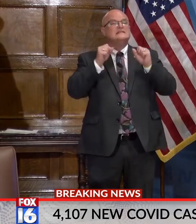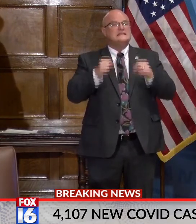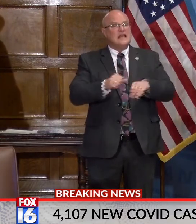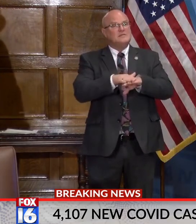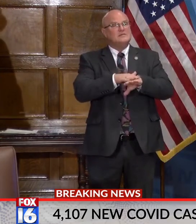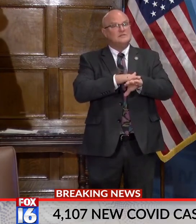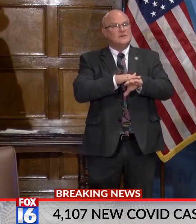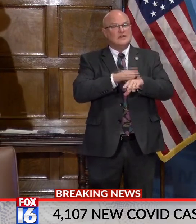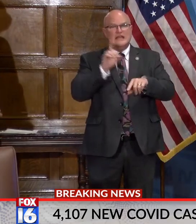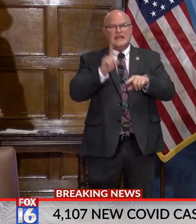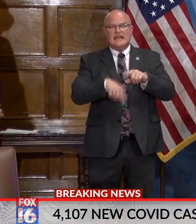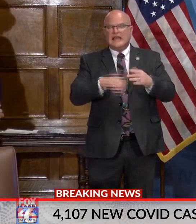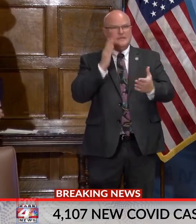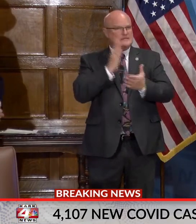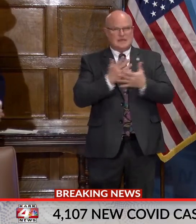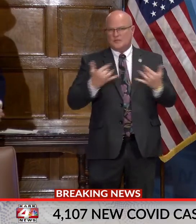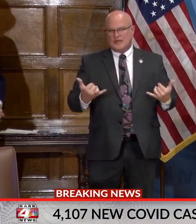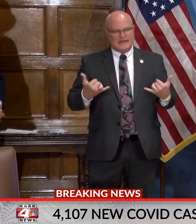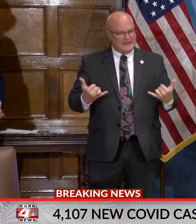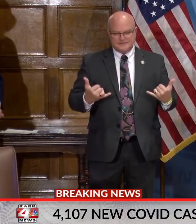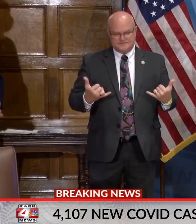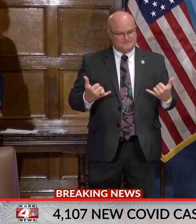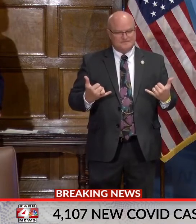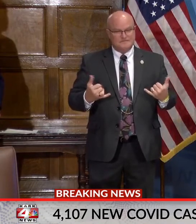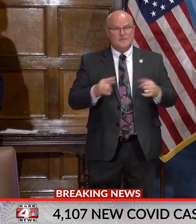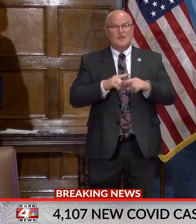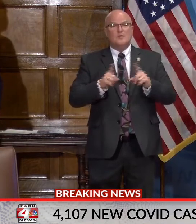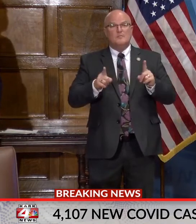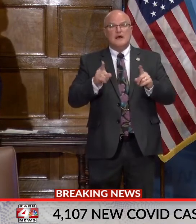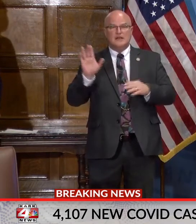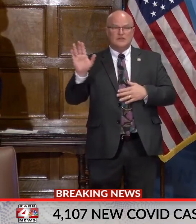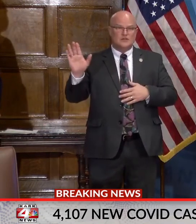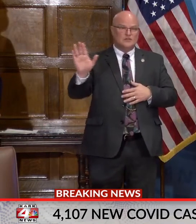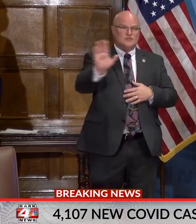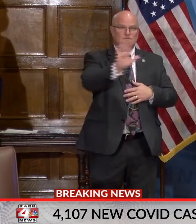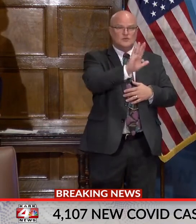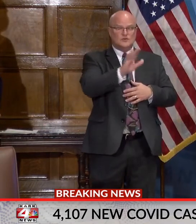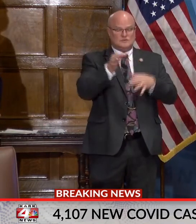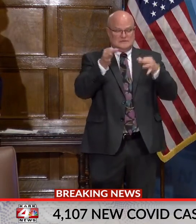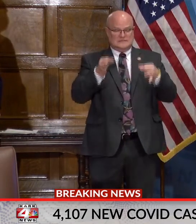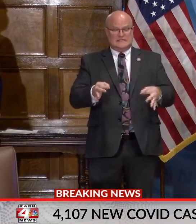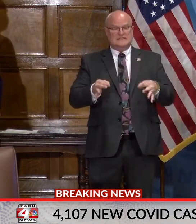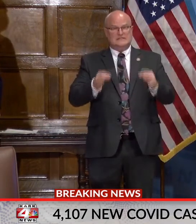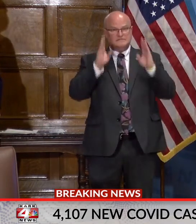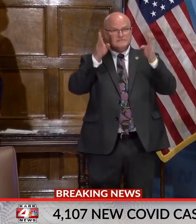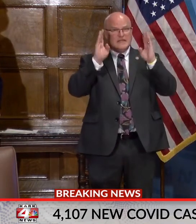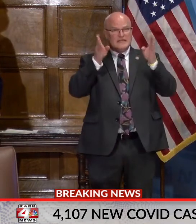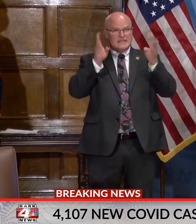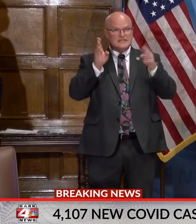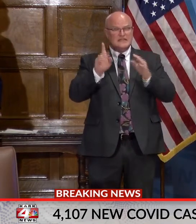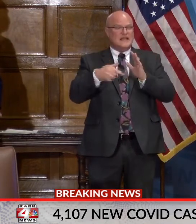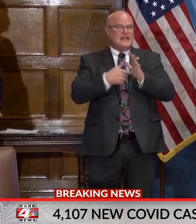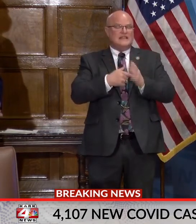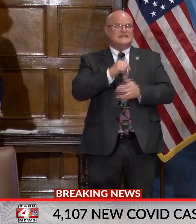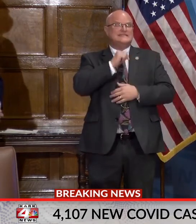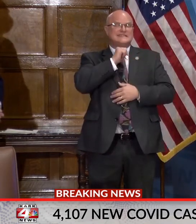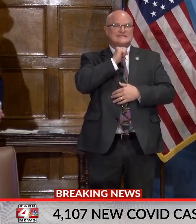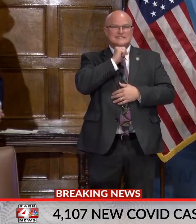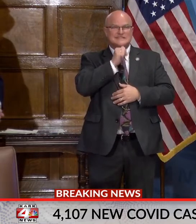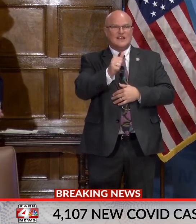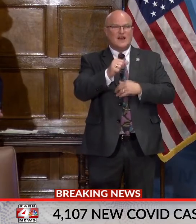It cannot be completely stopped at this point. But it is up to each citizen to adhere to this. This is not